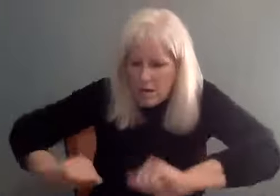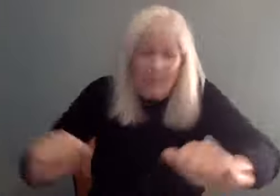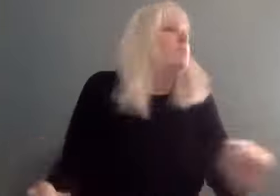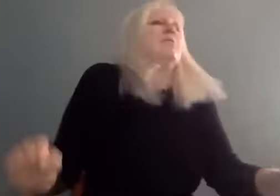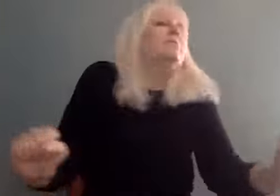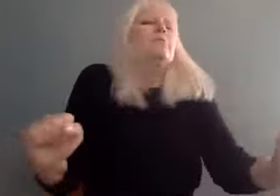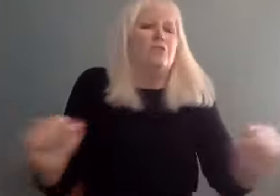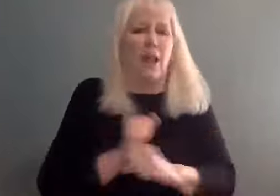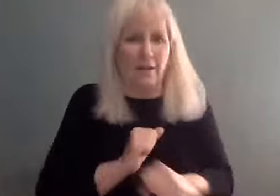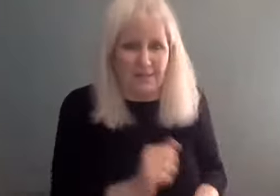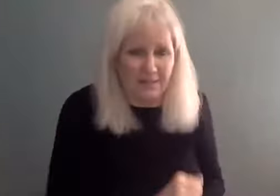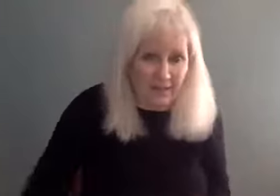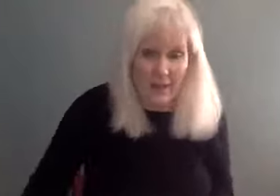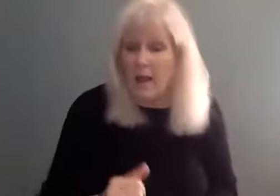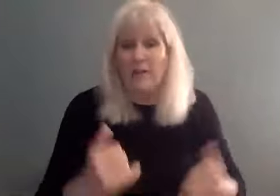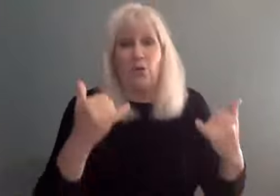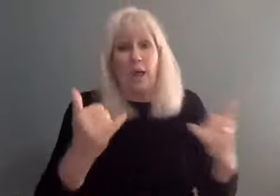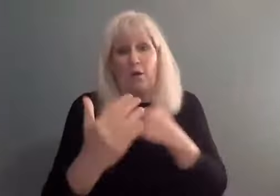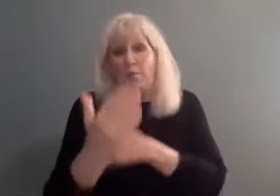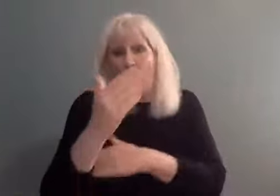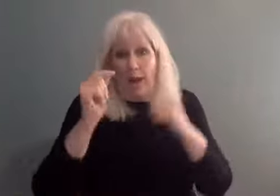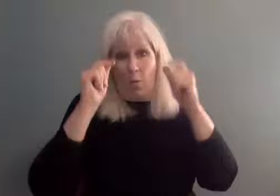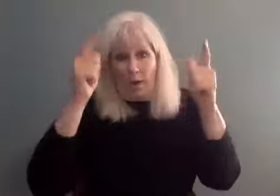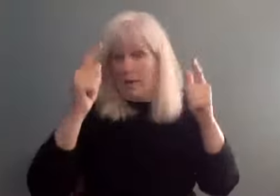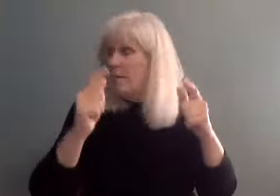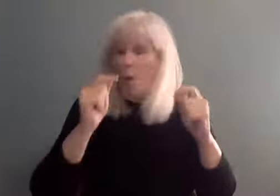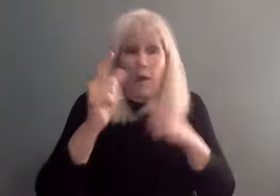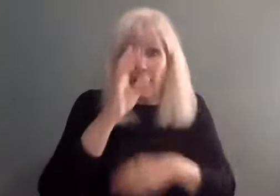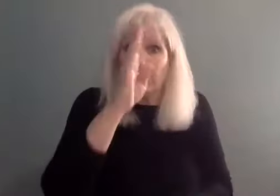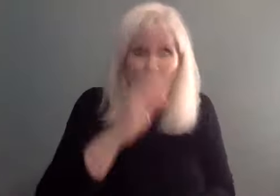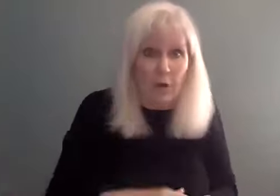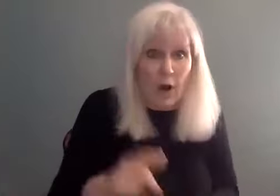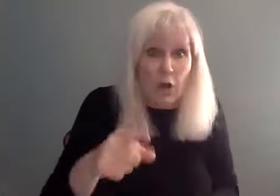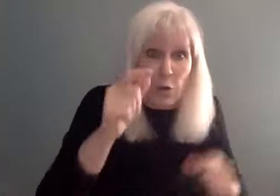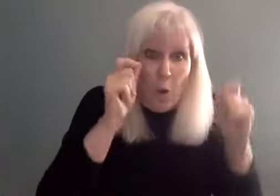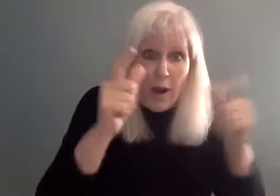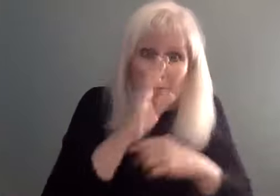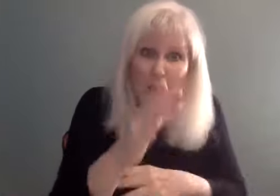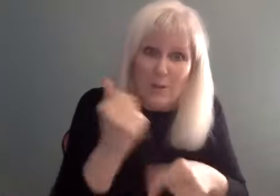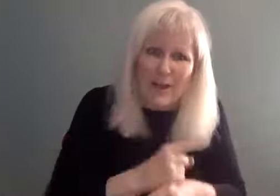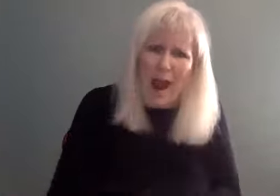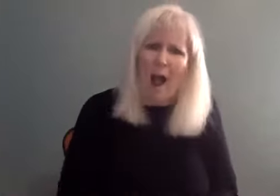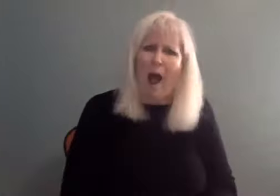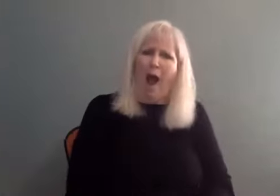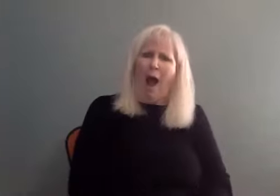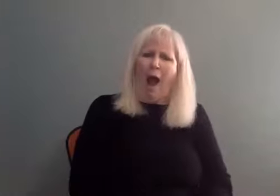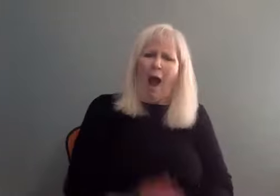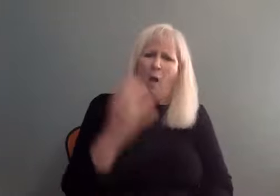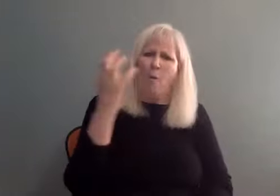anymore. When I wake up in the morning, I know I woke up sober. If you woke up sober today, what a miracle. We are the lucky ones. It's by seconds